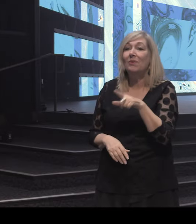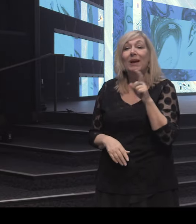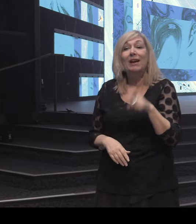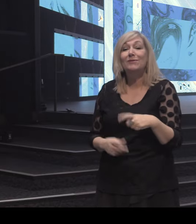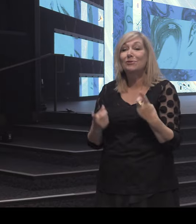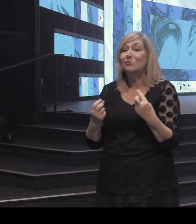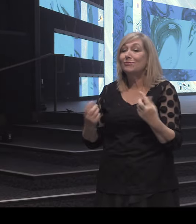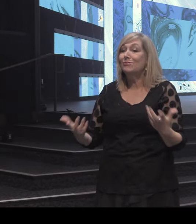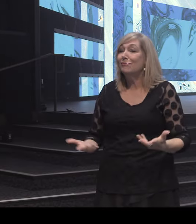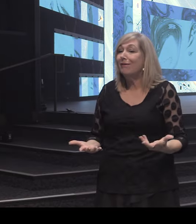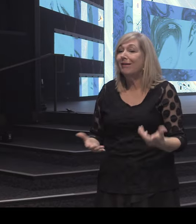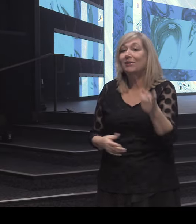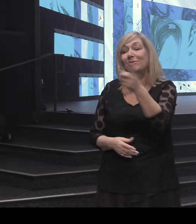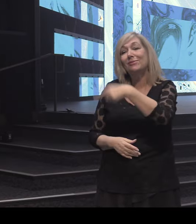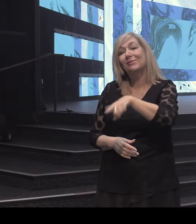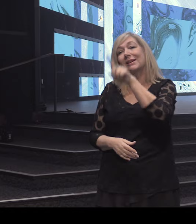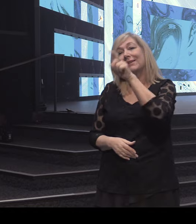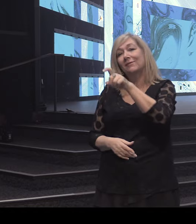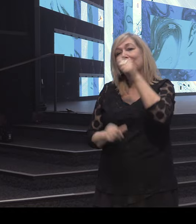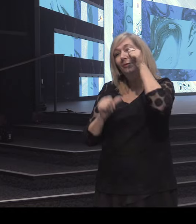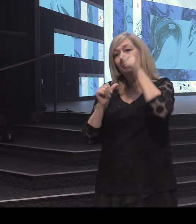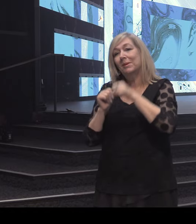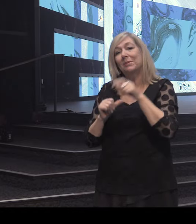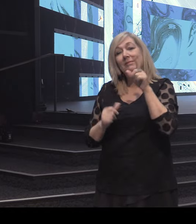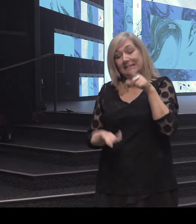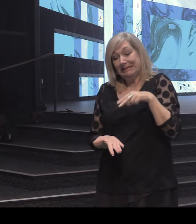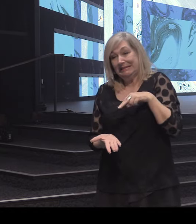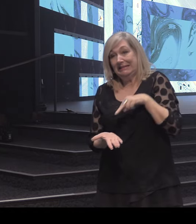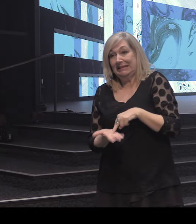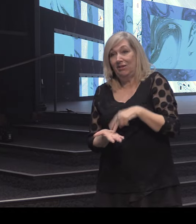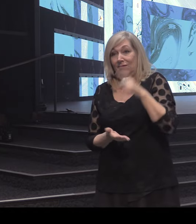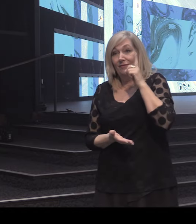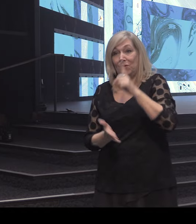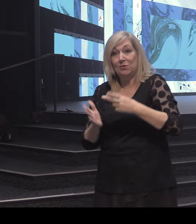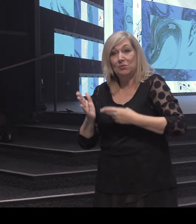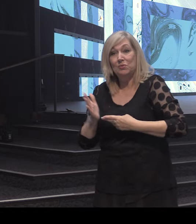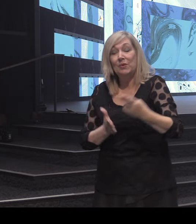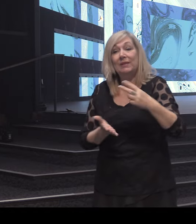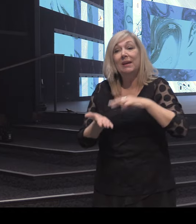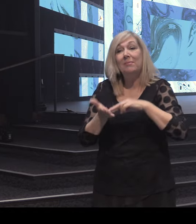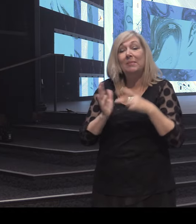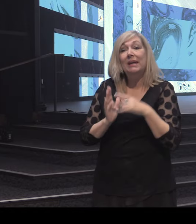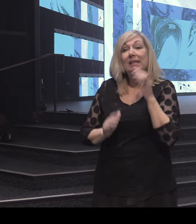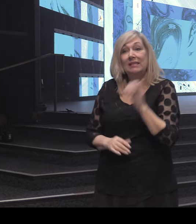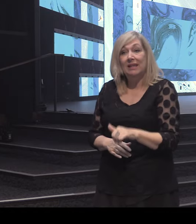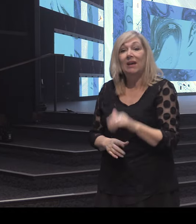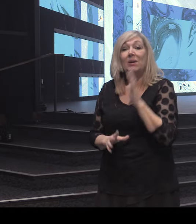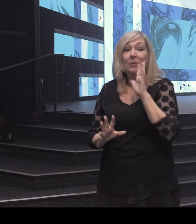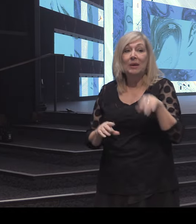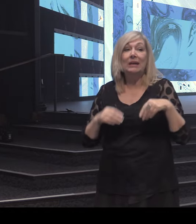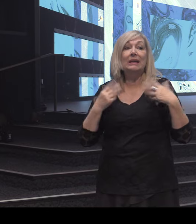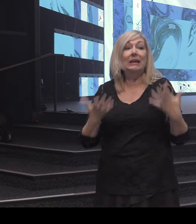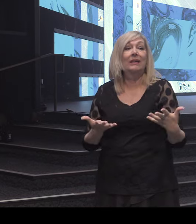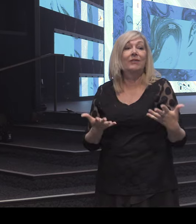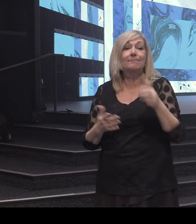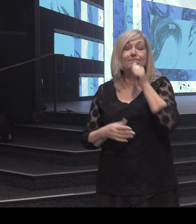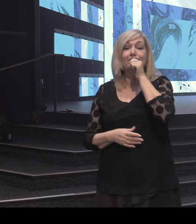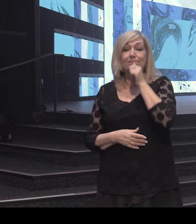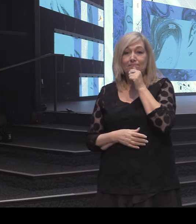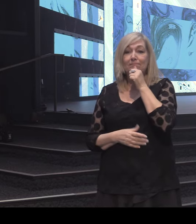accept, basically. It is that standing up for truth will involve a level of pain that we just have